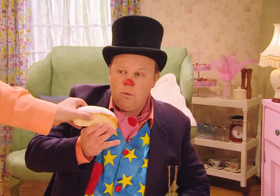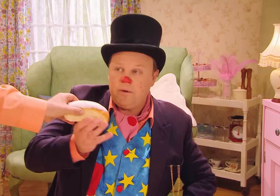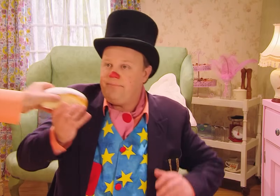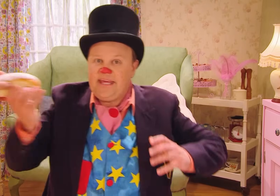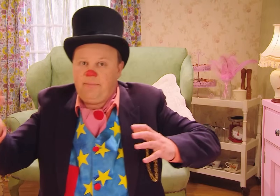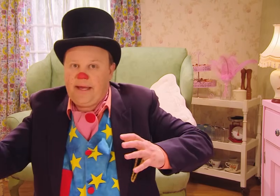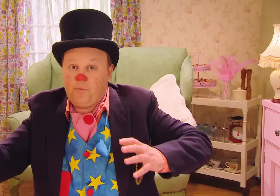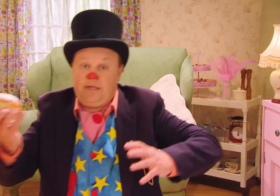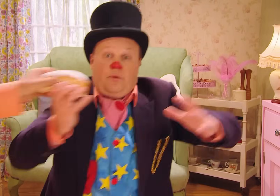There you go. Hey, what are you doing?